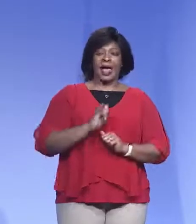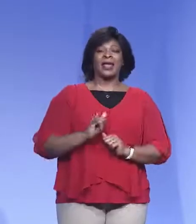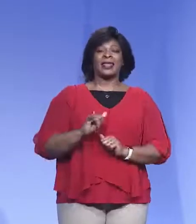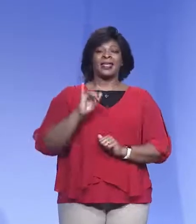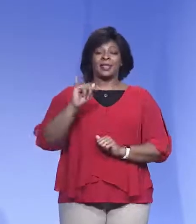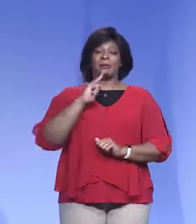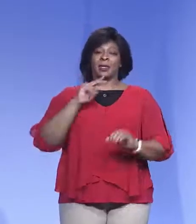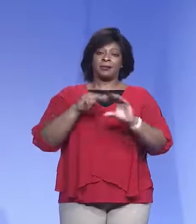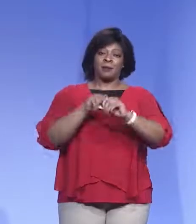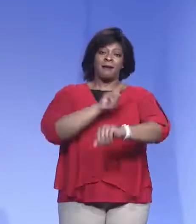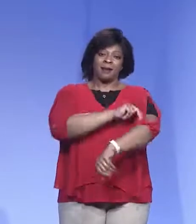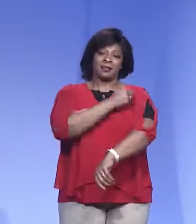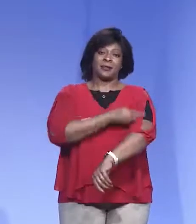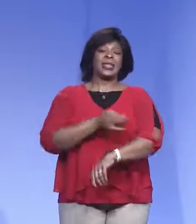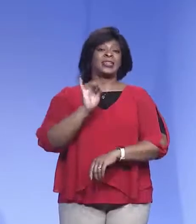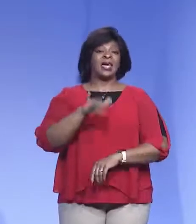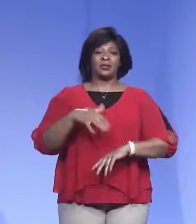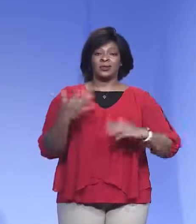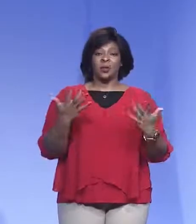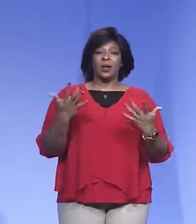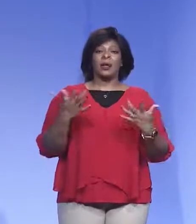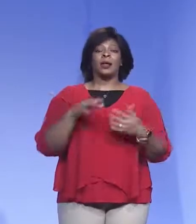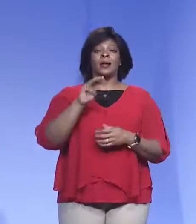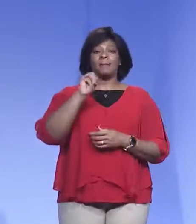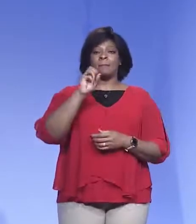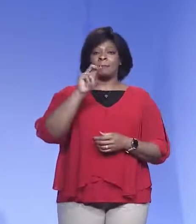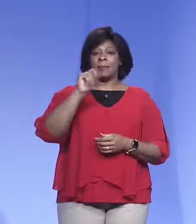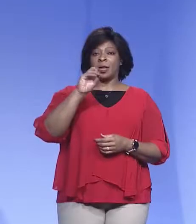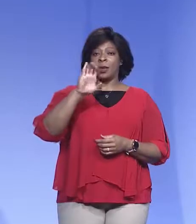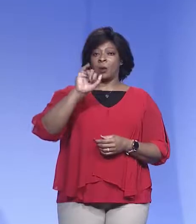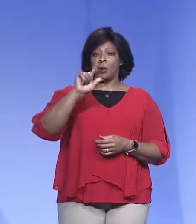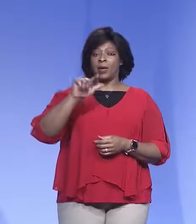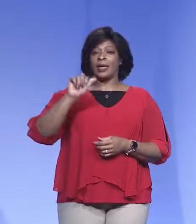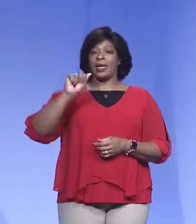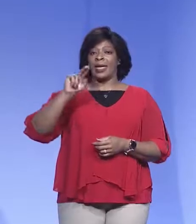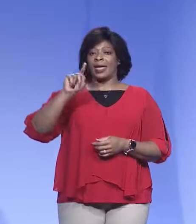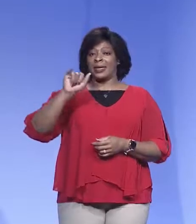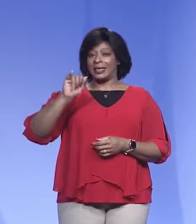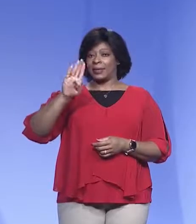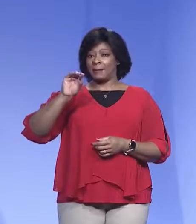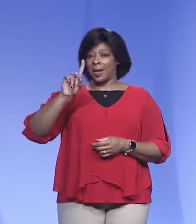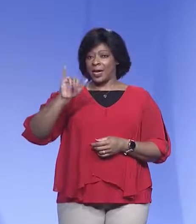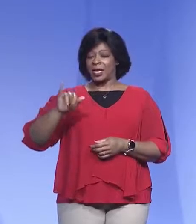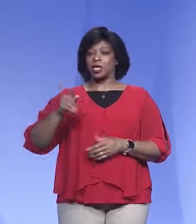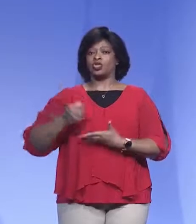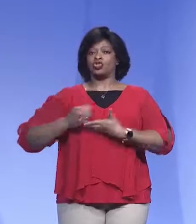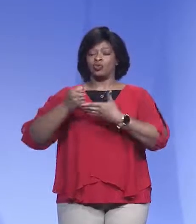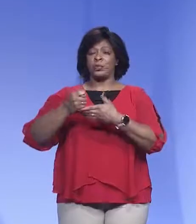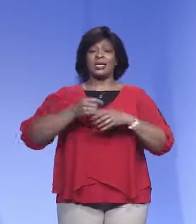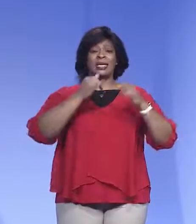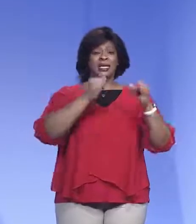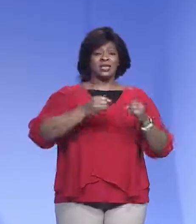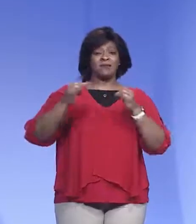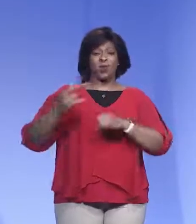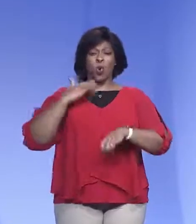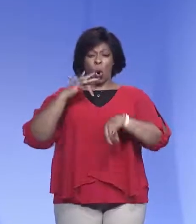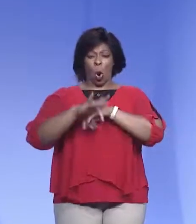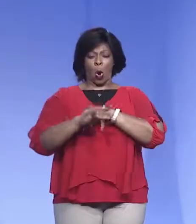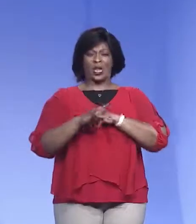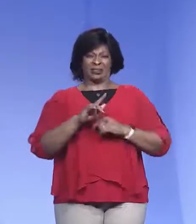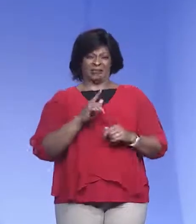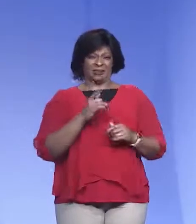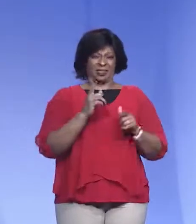to be hospitalized, and that is monoclonal antibody treatment. And so individuals in the early phases of